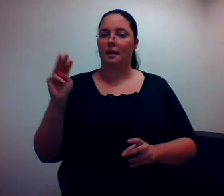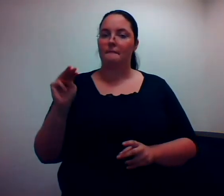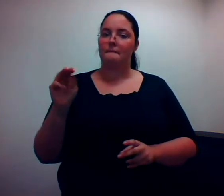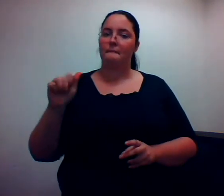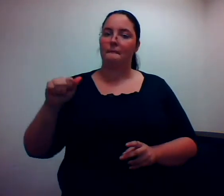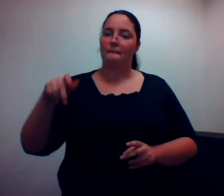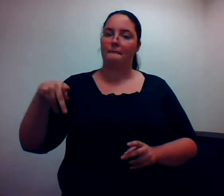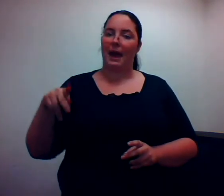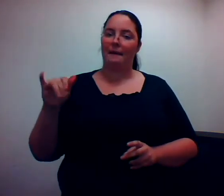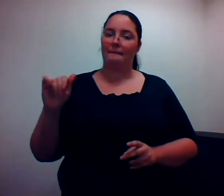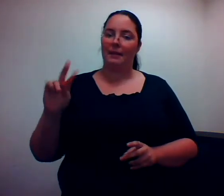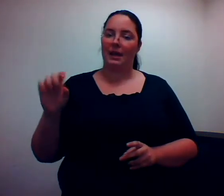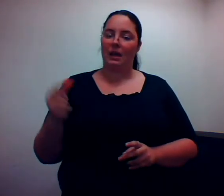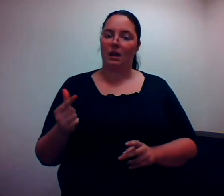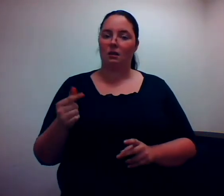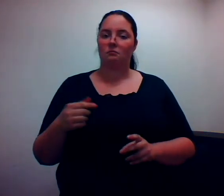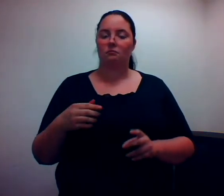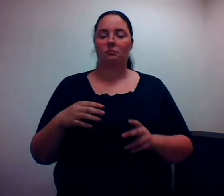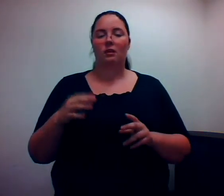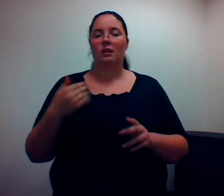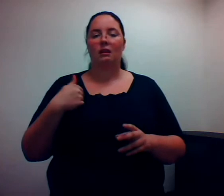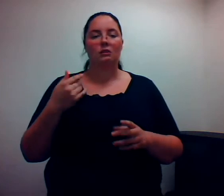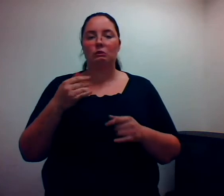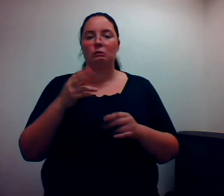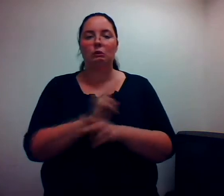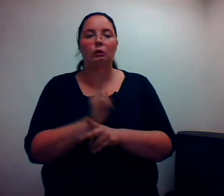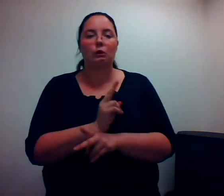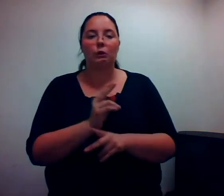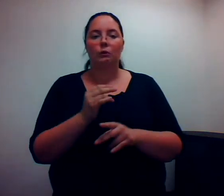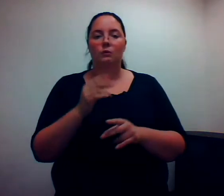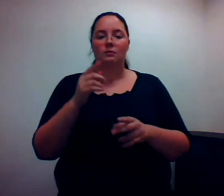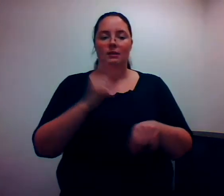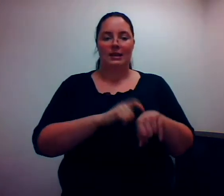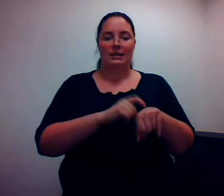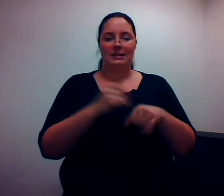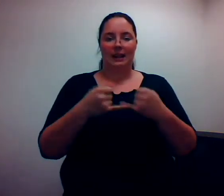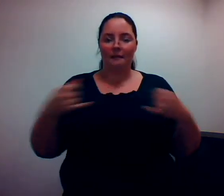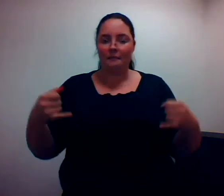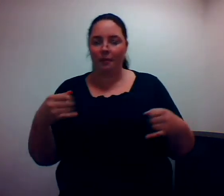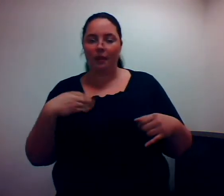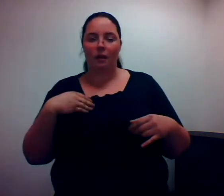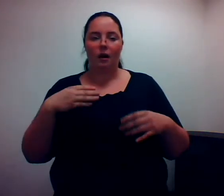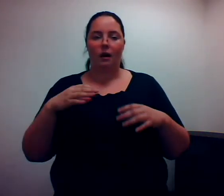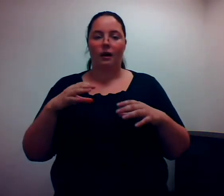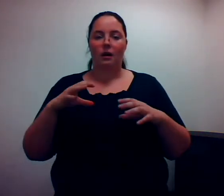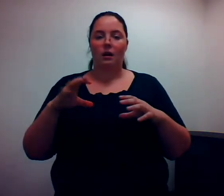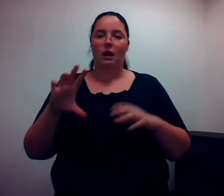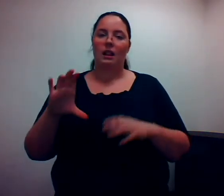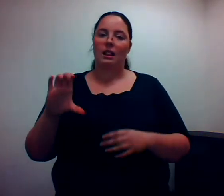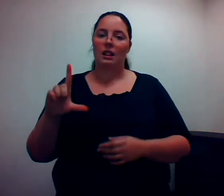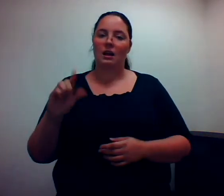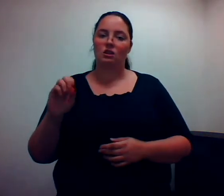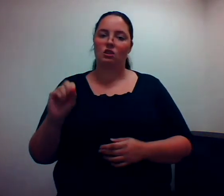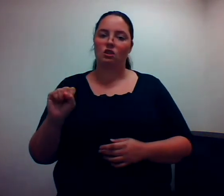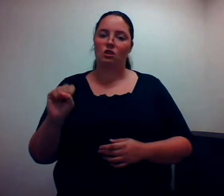any number of things. It could be a timeline, it could be clustering. It depends on what the pattern of organization was in that reading that they were